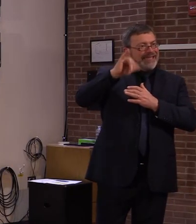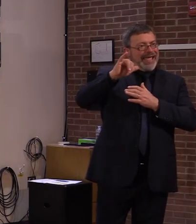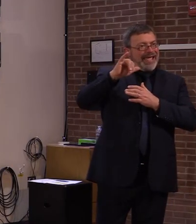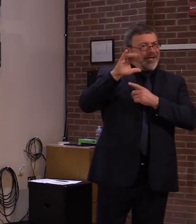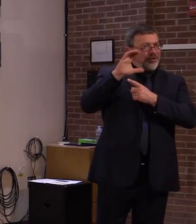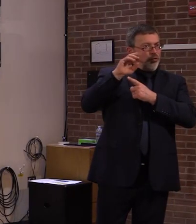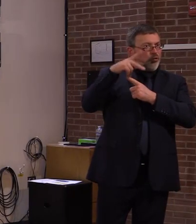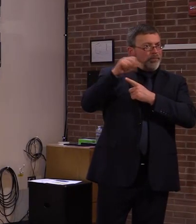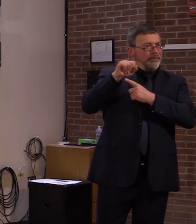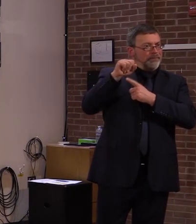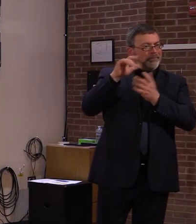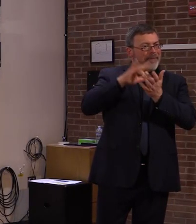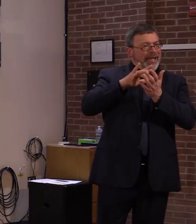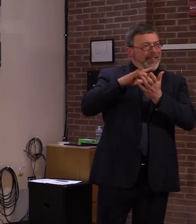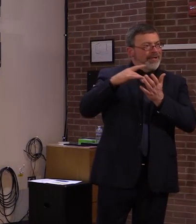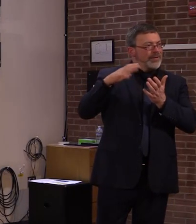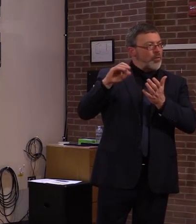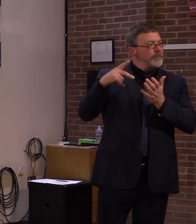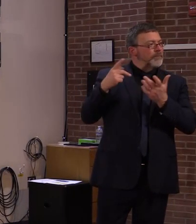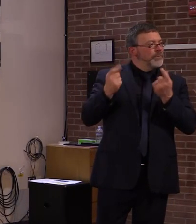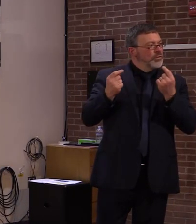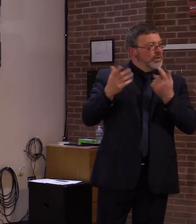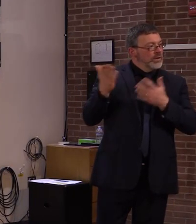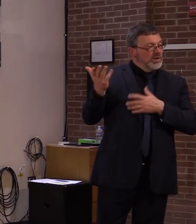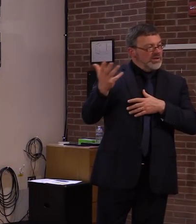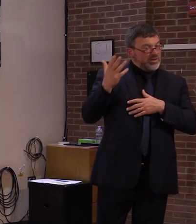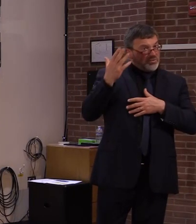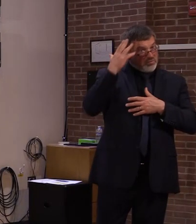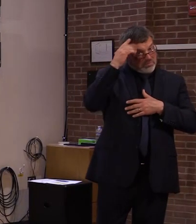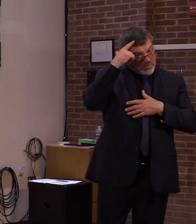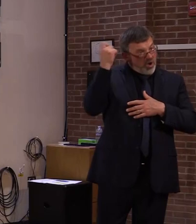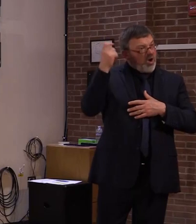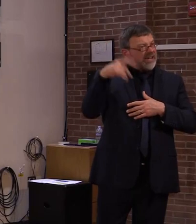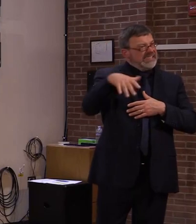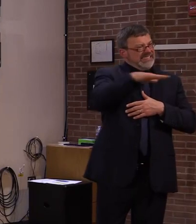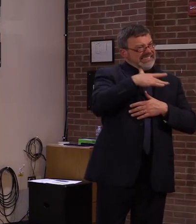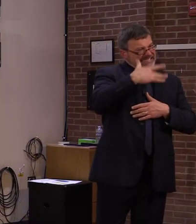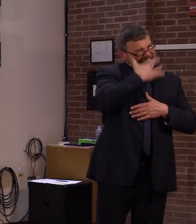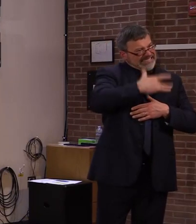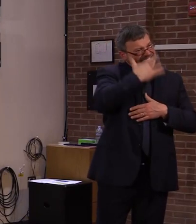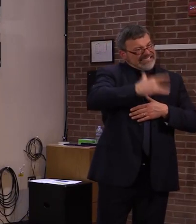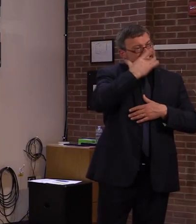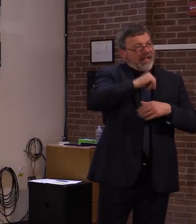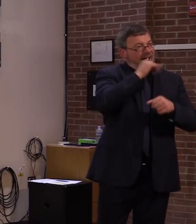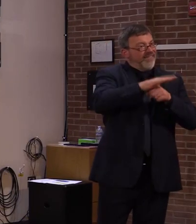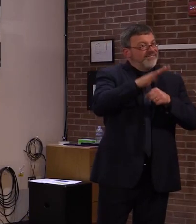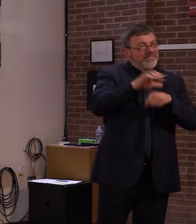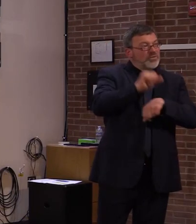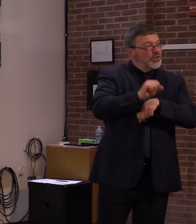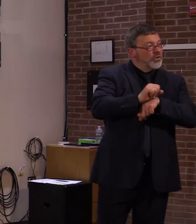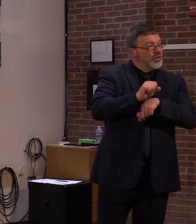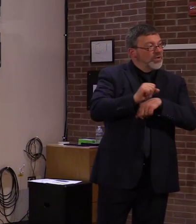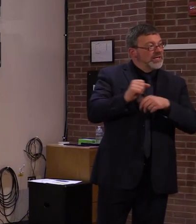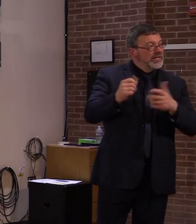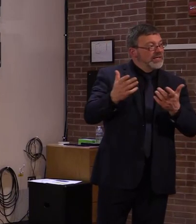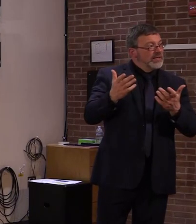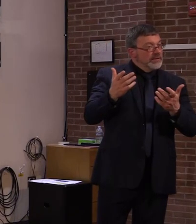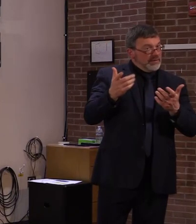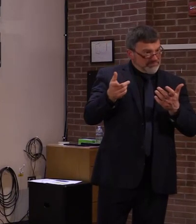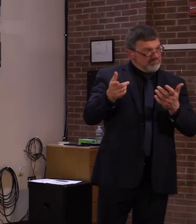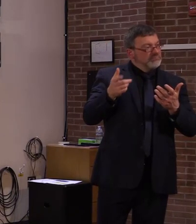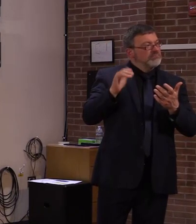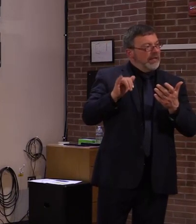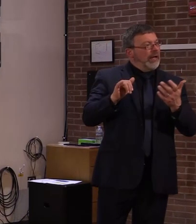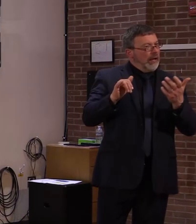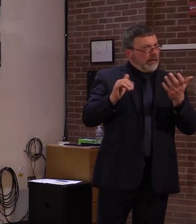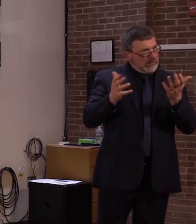direct response to an acute shortage? And is a staff shortage a limiting agent in terms of the